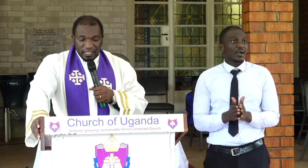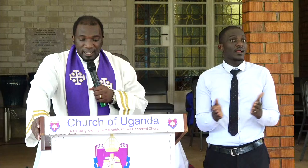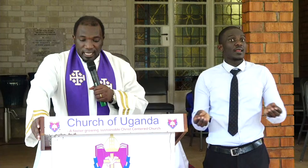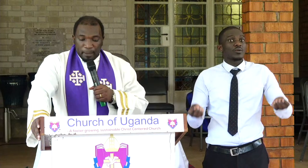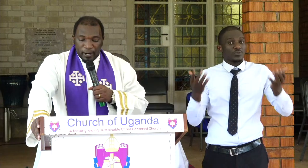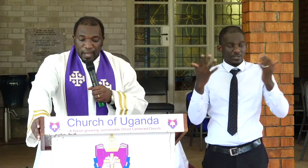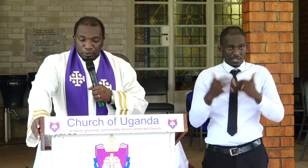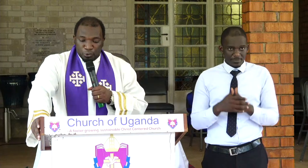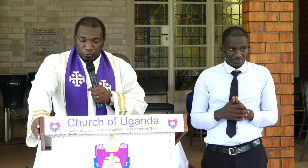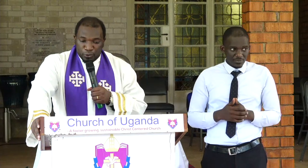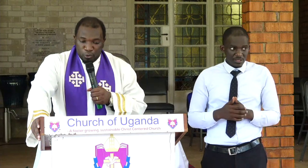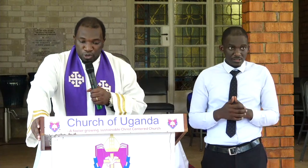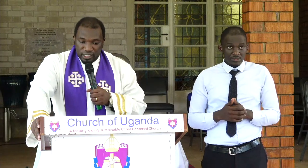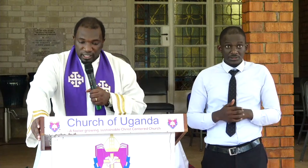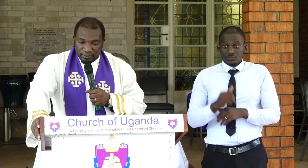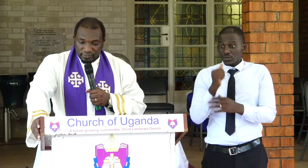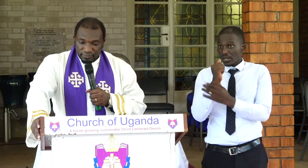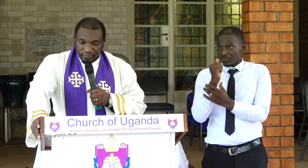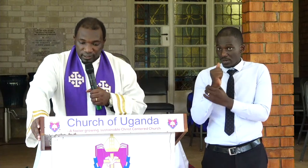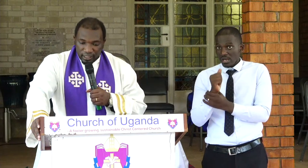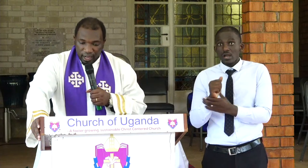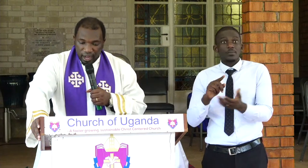Hallelujah. And Abraham took the wood.